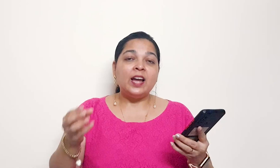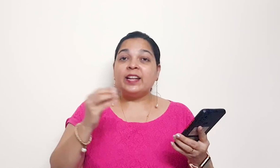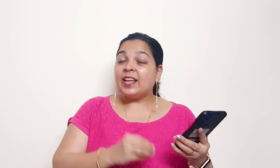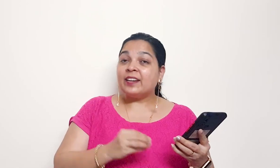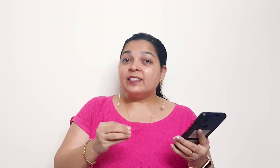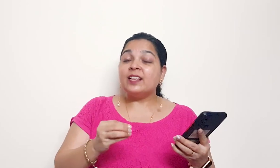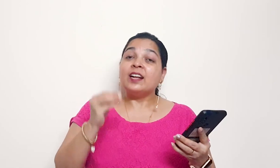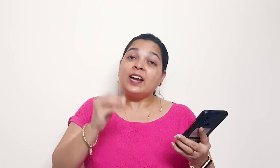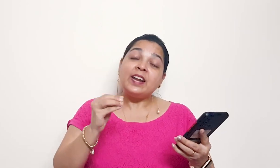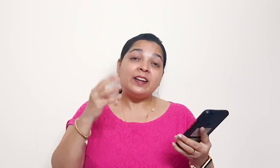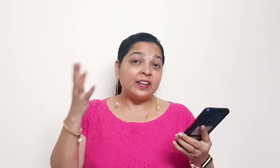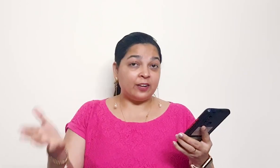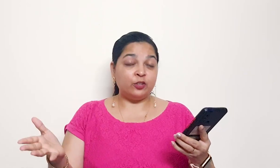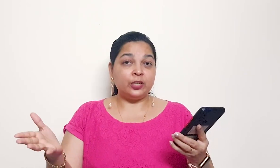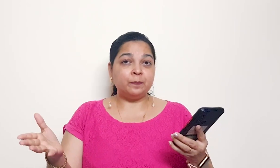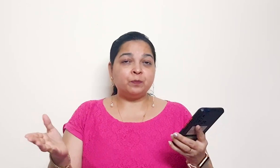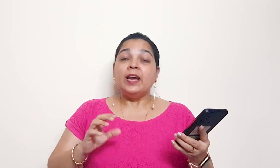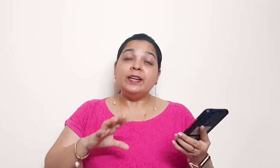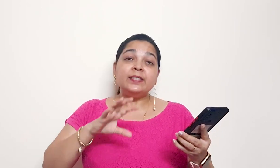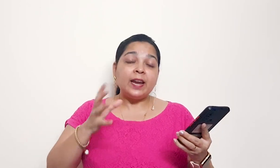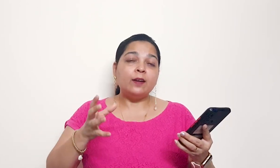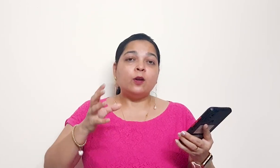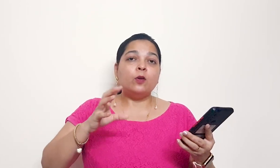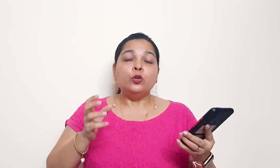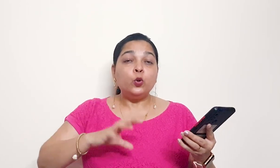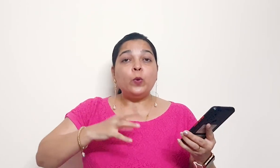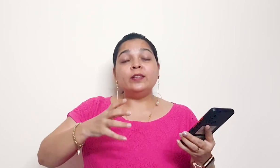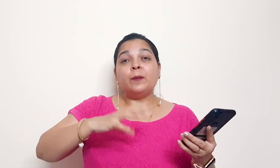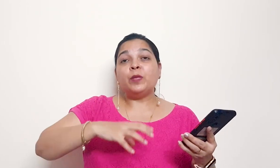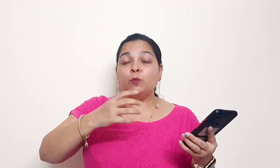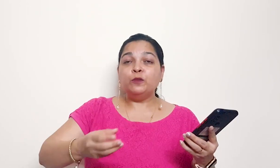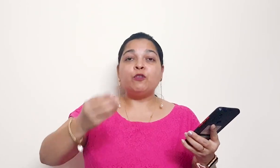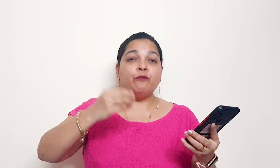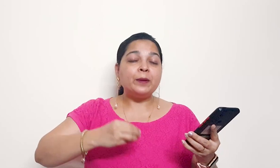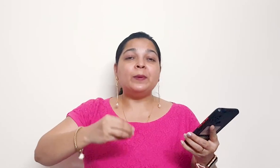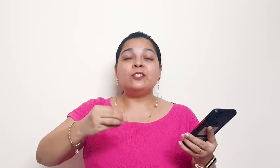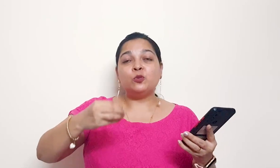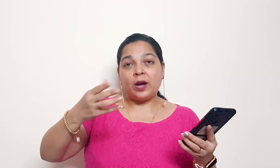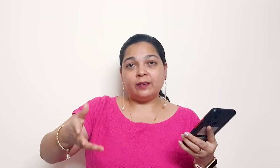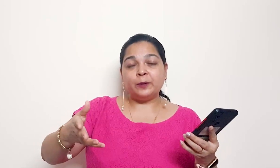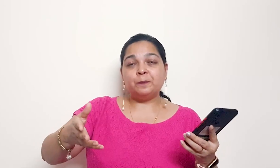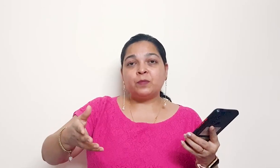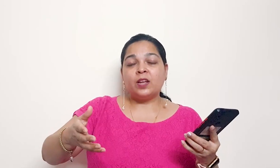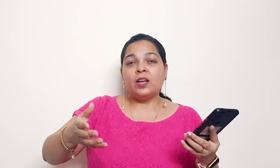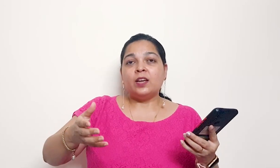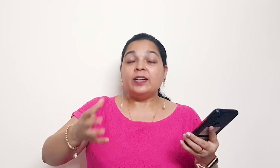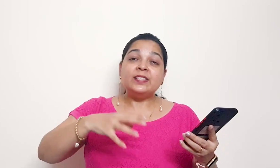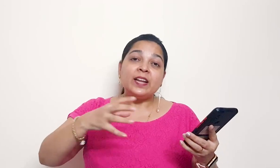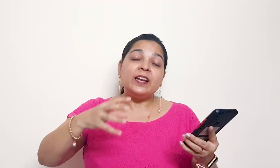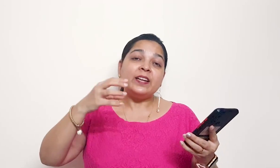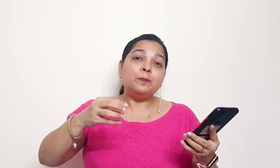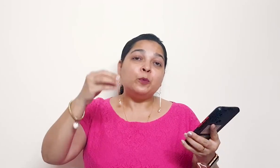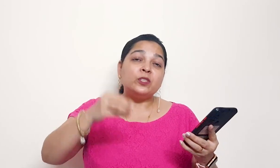energy, and that is kinetic energy. It is said, you know, when something moves from one place to another,